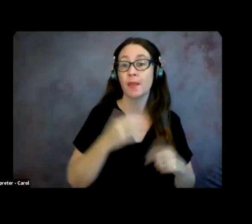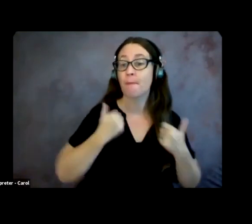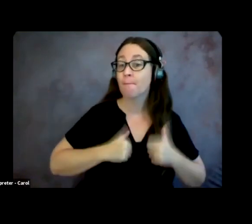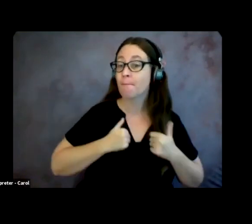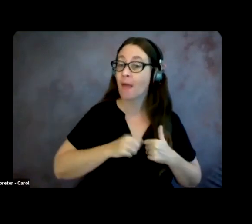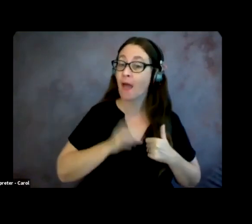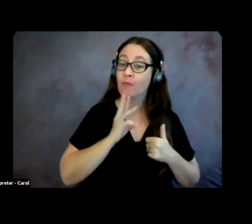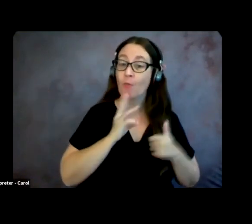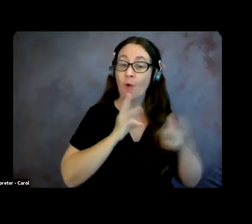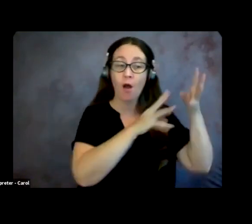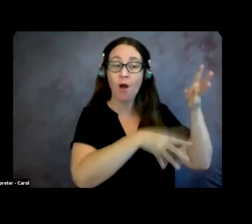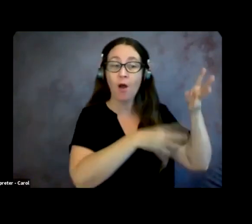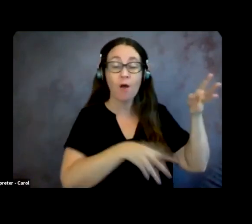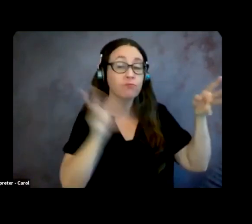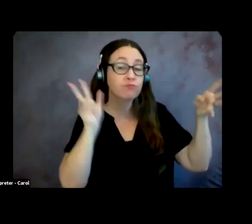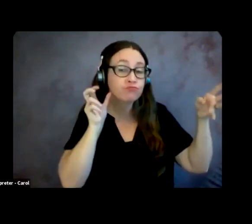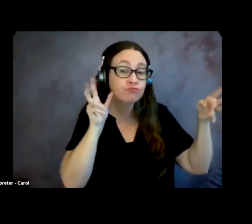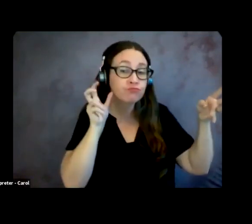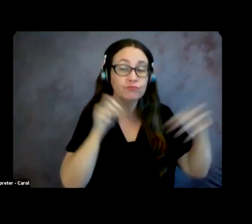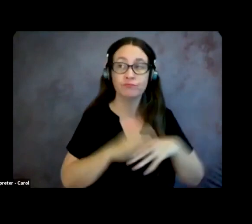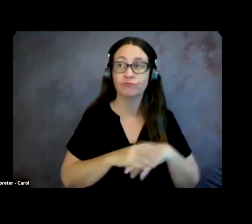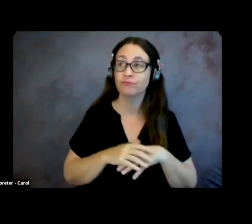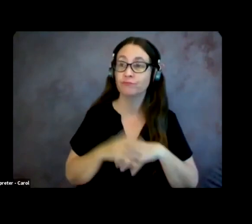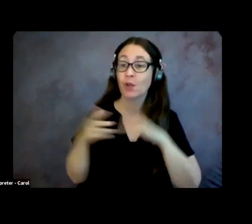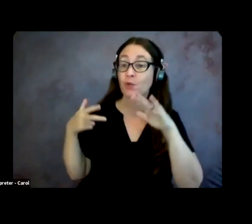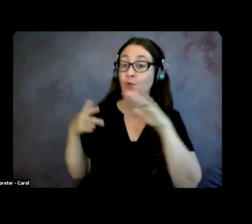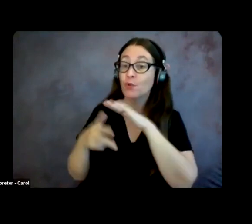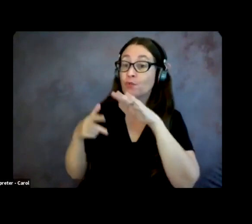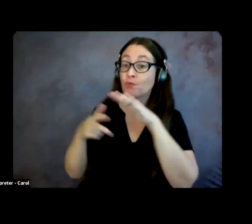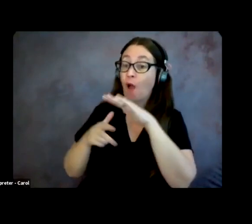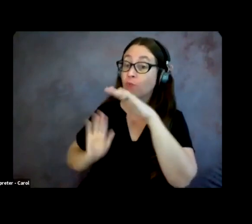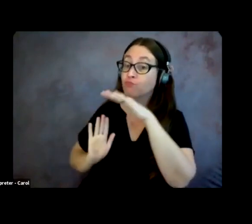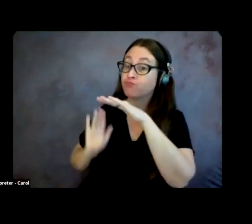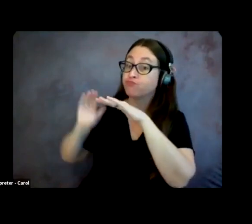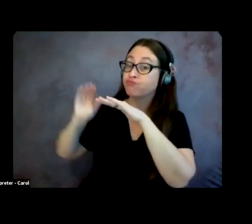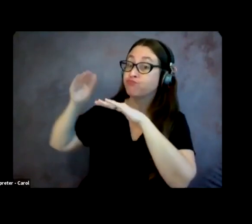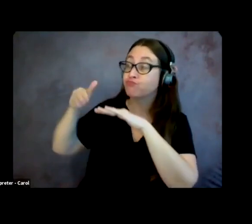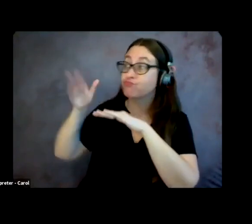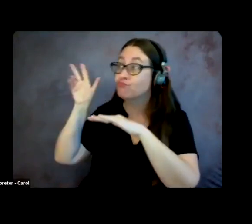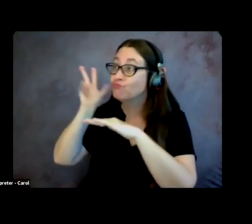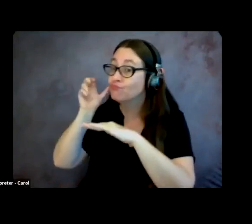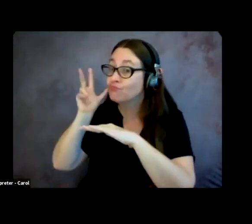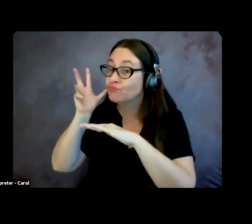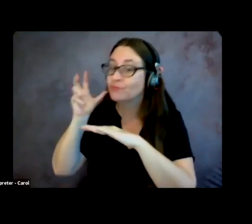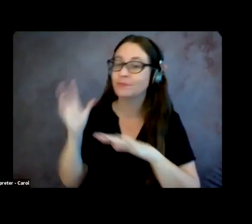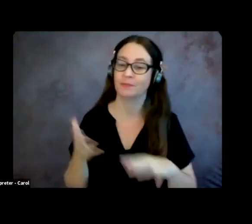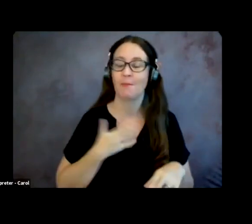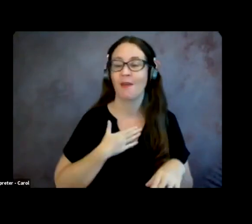opening, and I even could hear my favorite pink and purple crayons rustling in my school box.